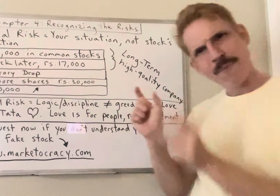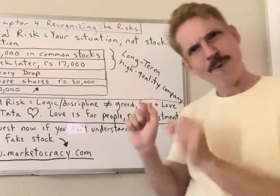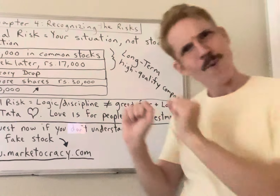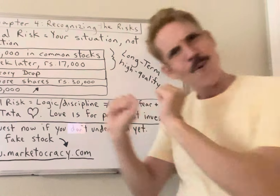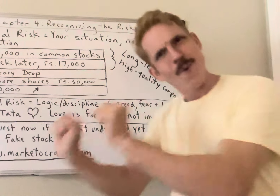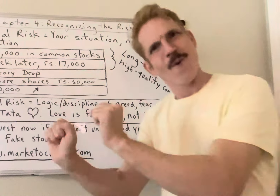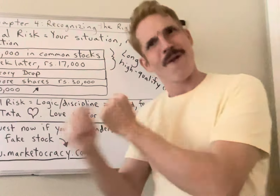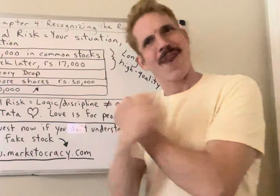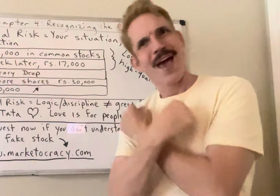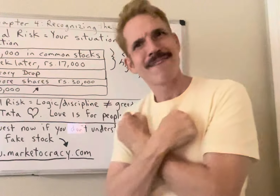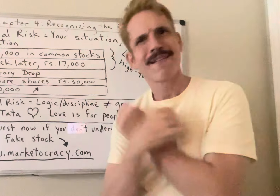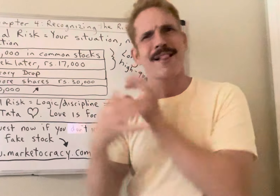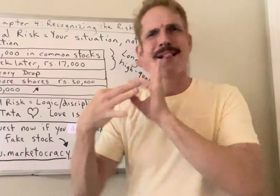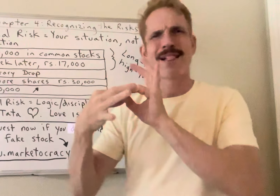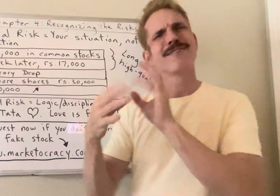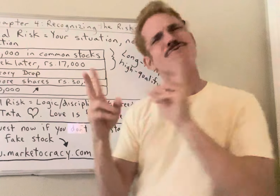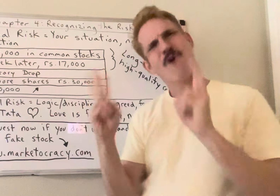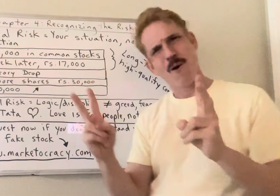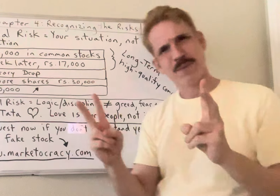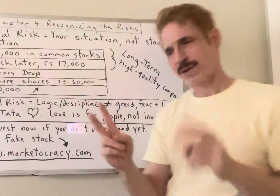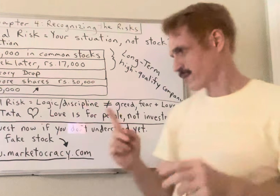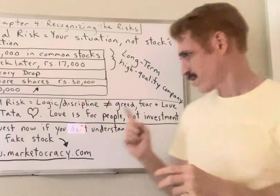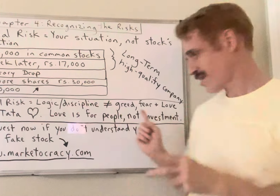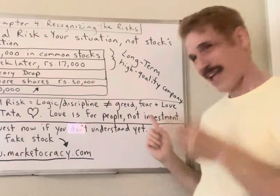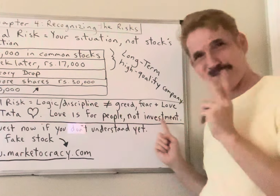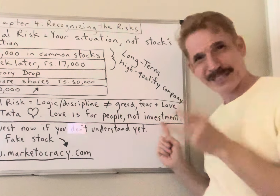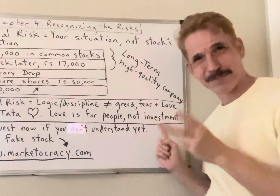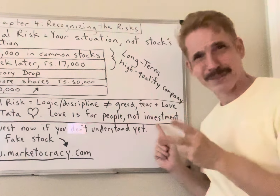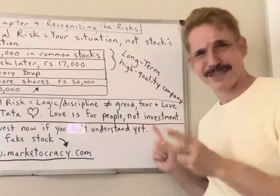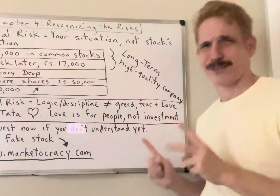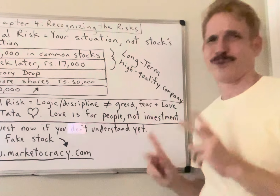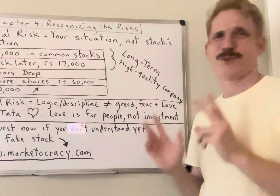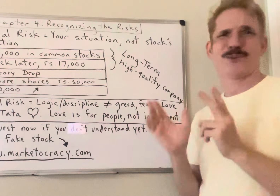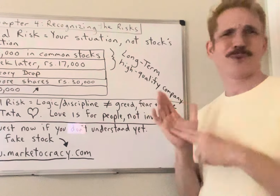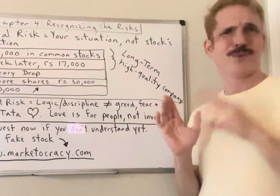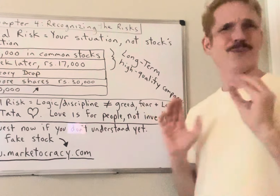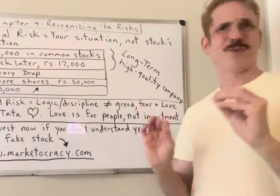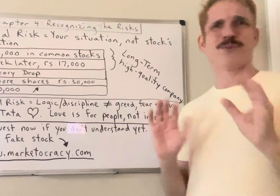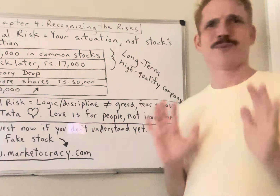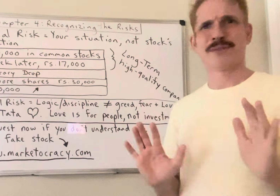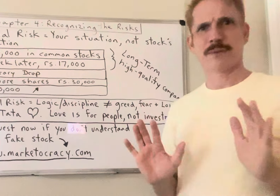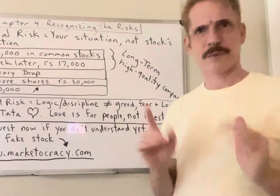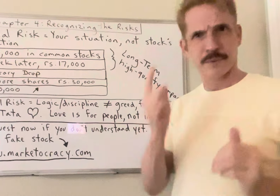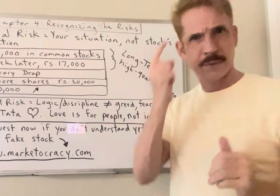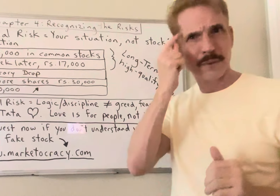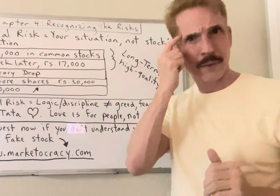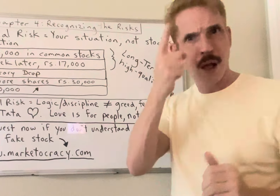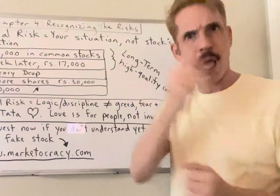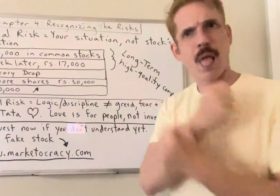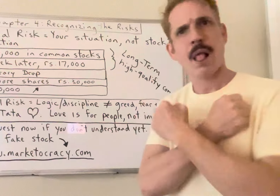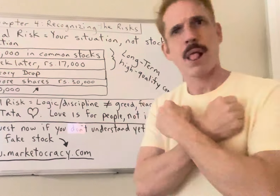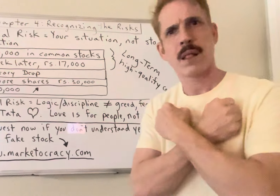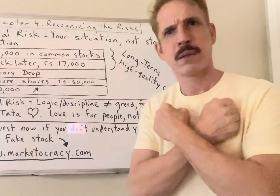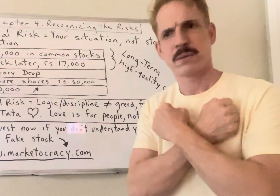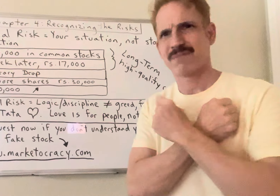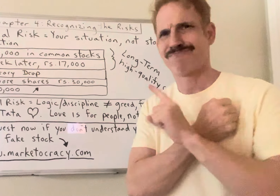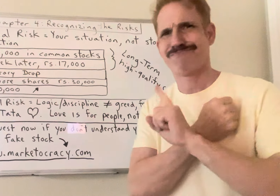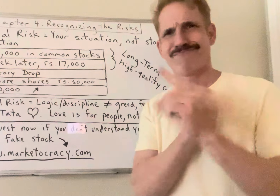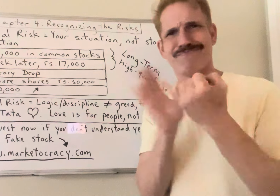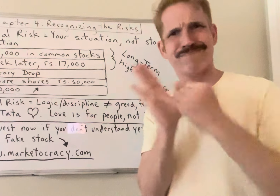anyway, they called the bank. And the bank, in being a well-to-do family, they knew the bank manager, and he called the bank manager about